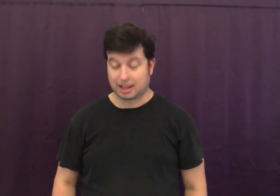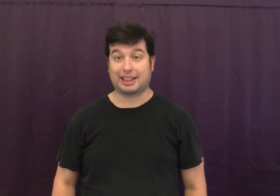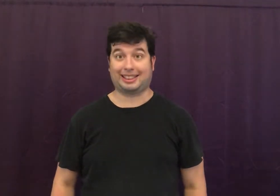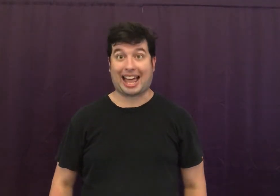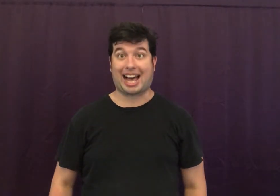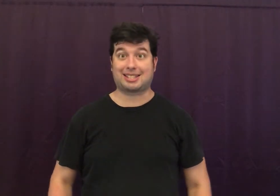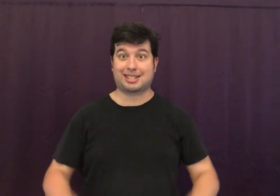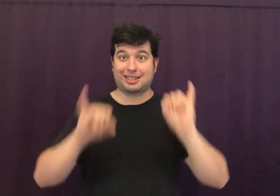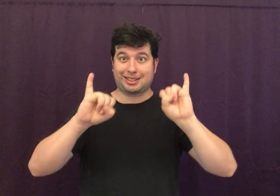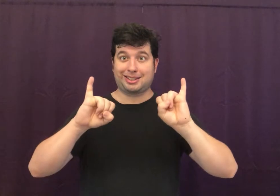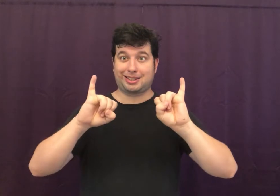Last.